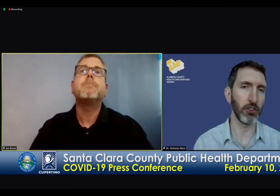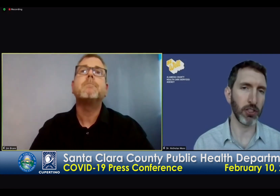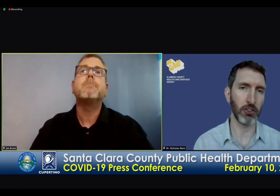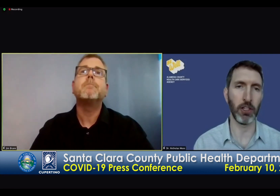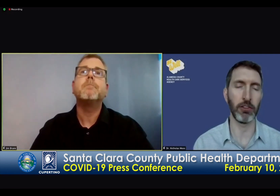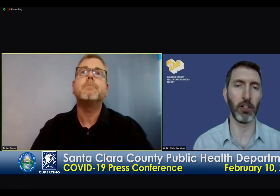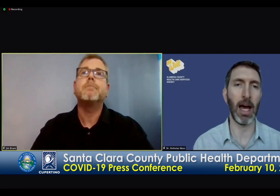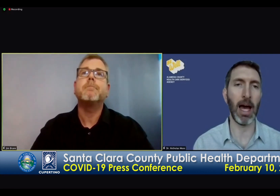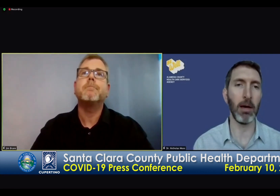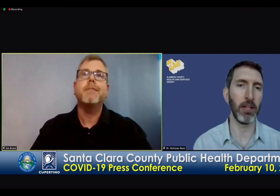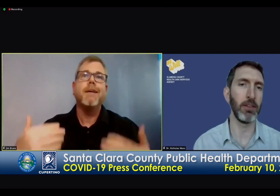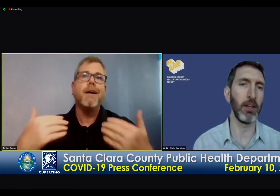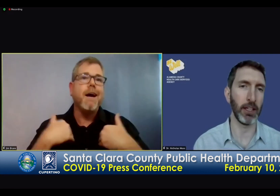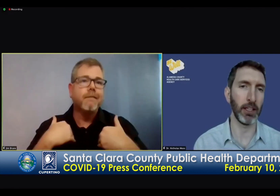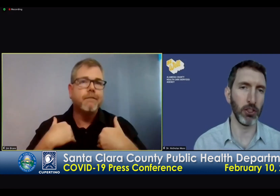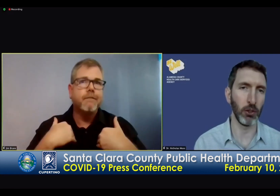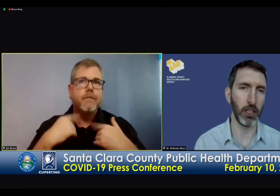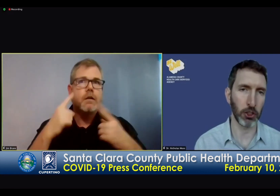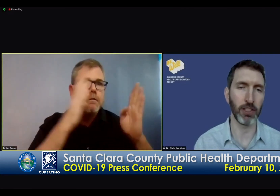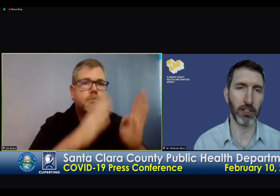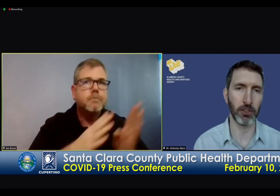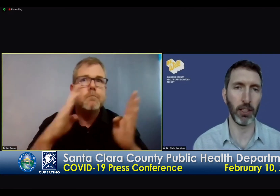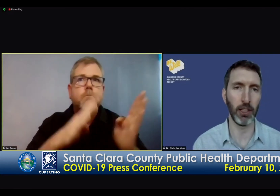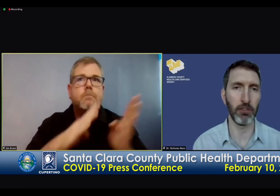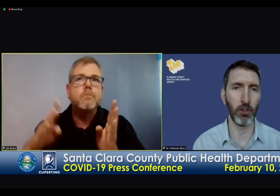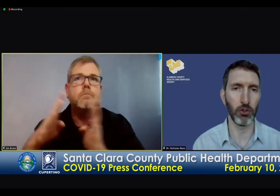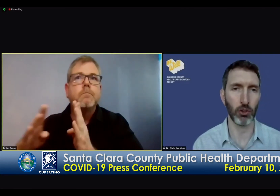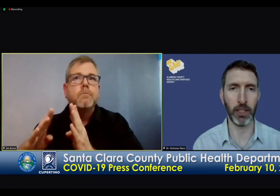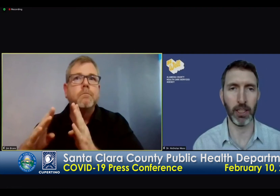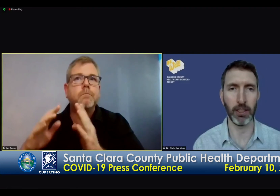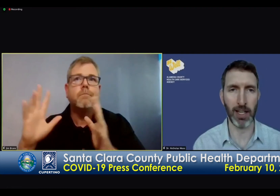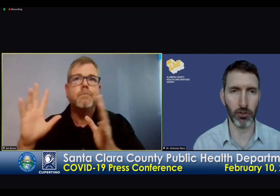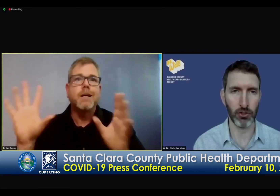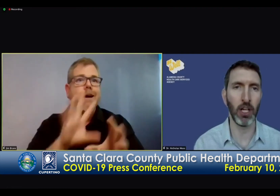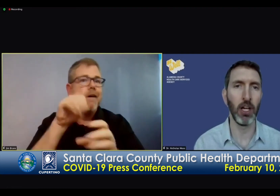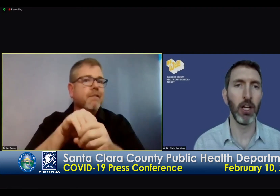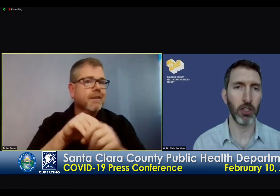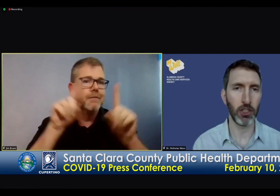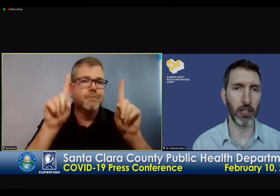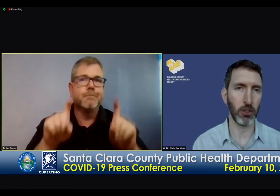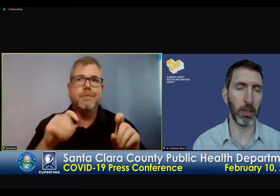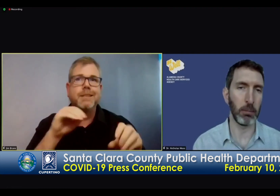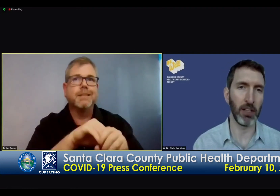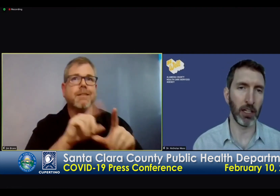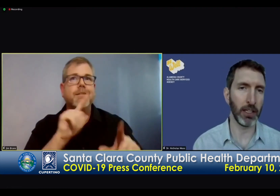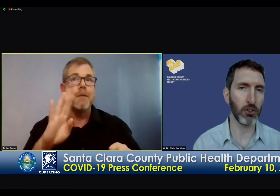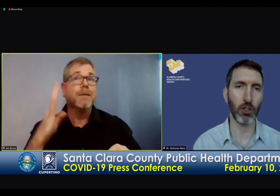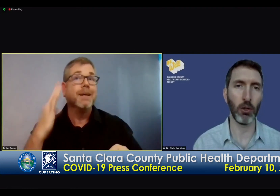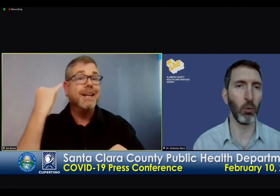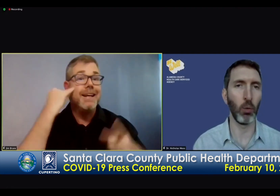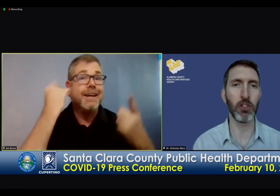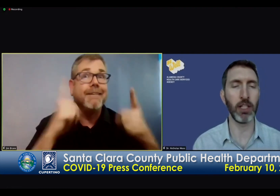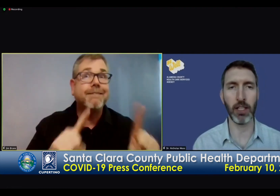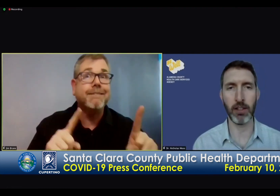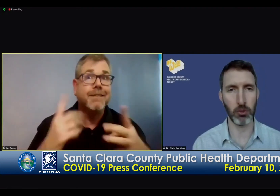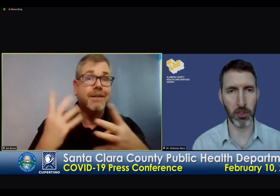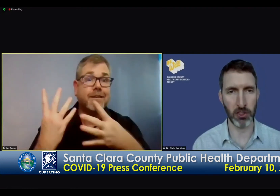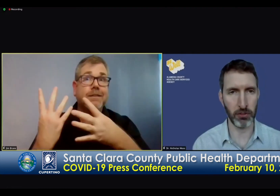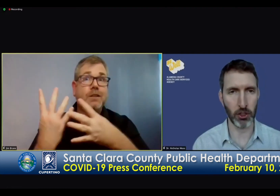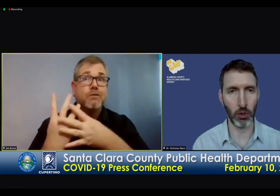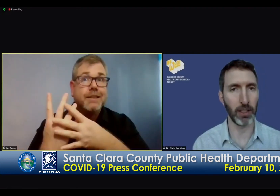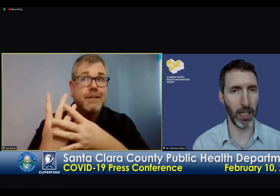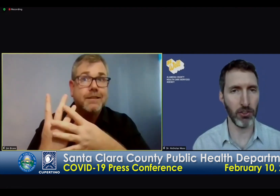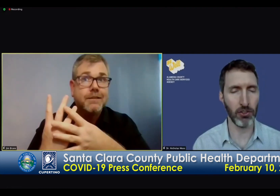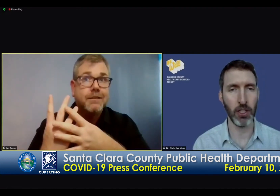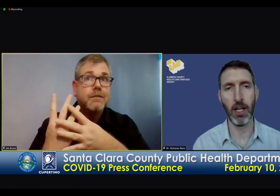is tested at their lab, and then they can do additional testing if those screening tests suggest there may be a variant. So it wasn't anything specific